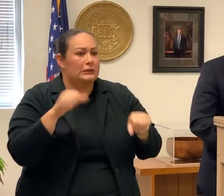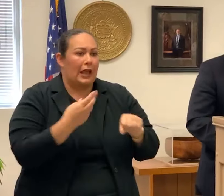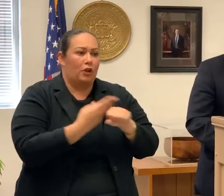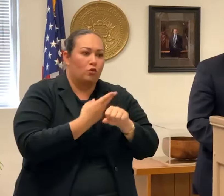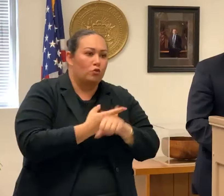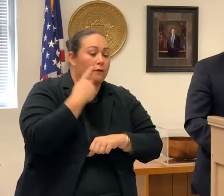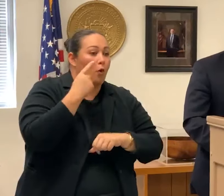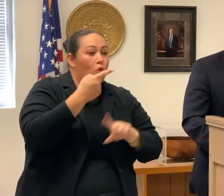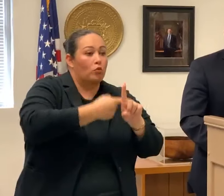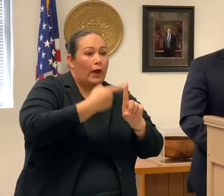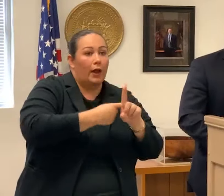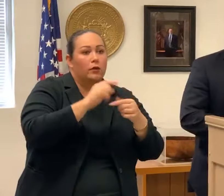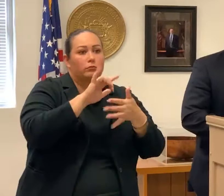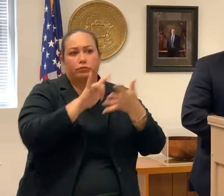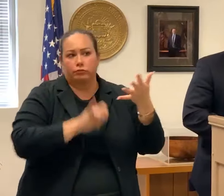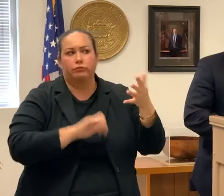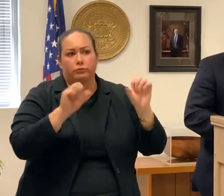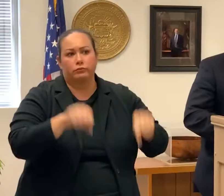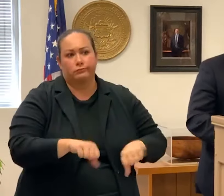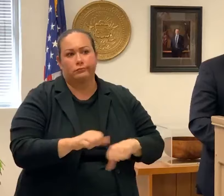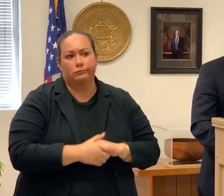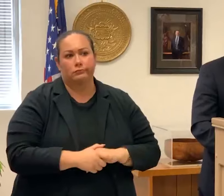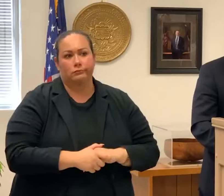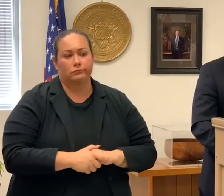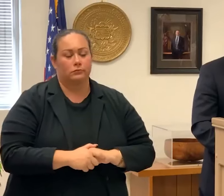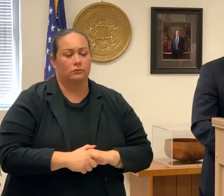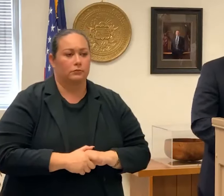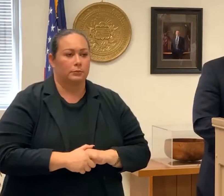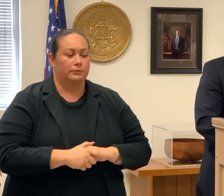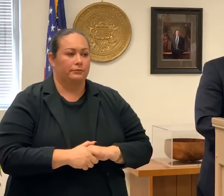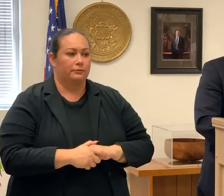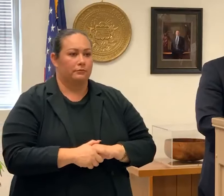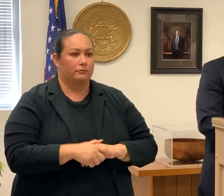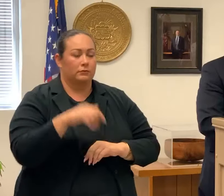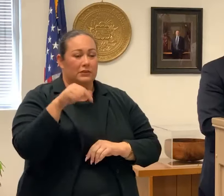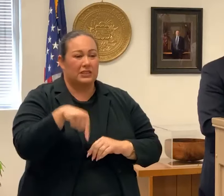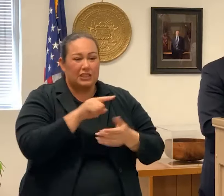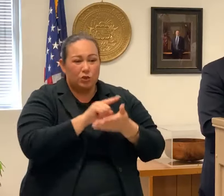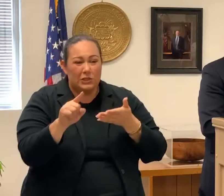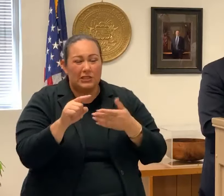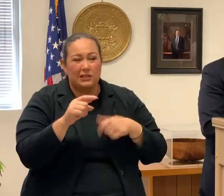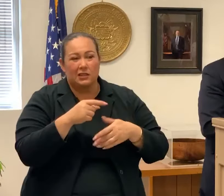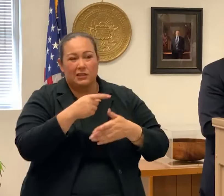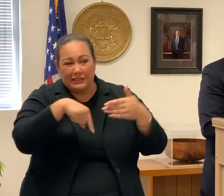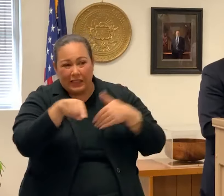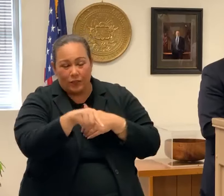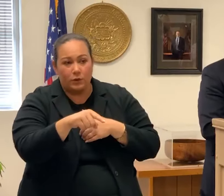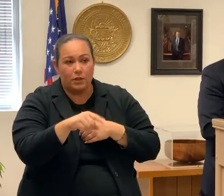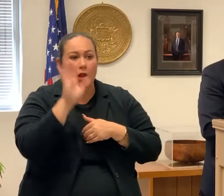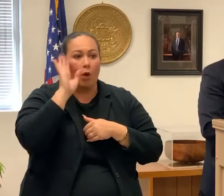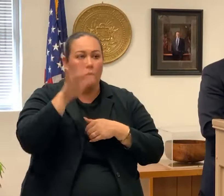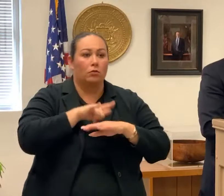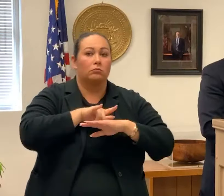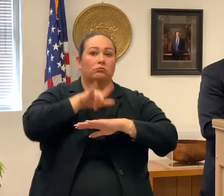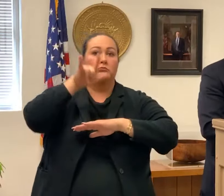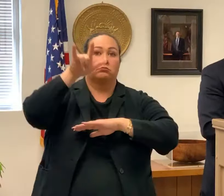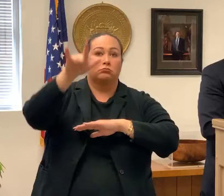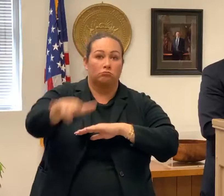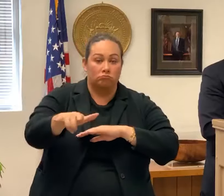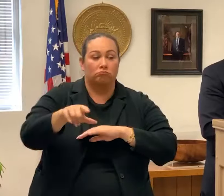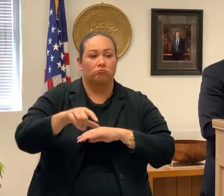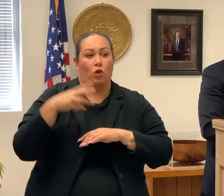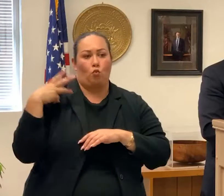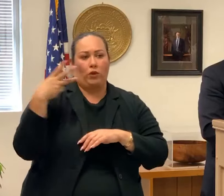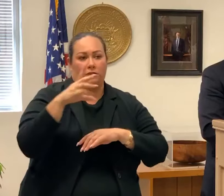that. Now later this week, early next week, I'll go to Washington to see the president again, to see